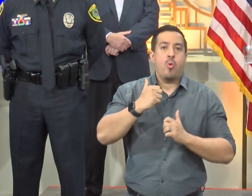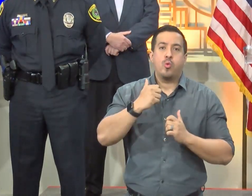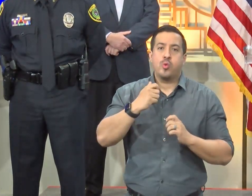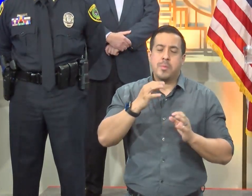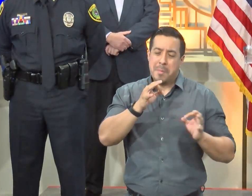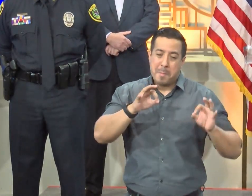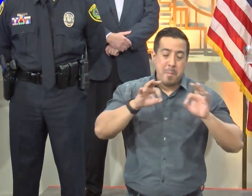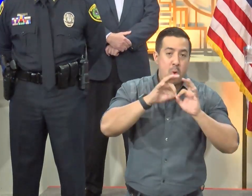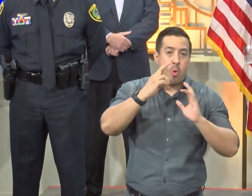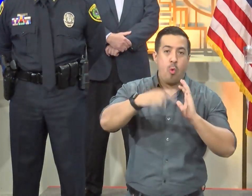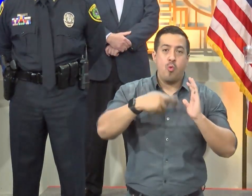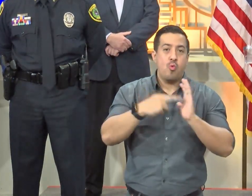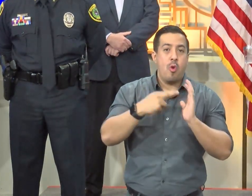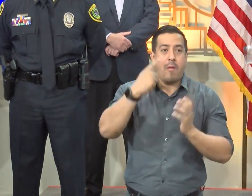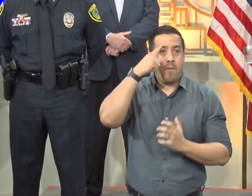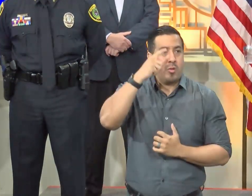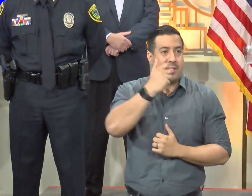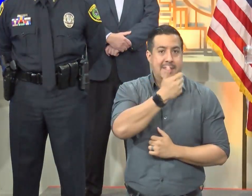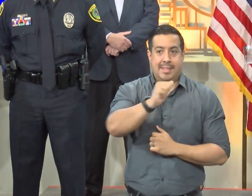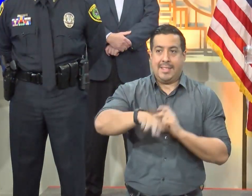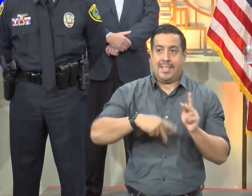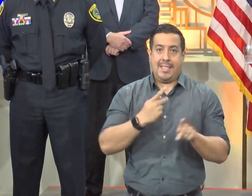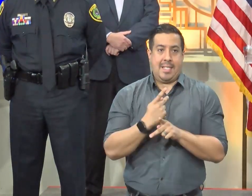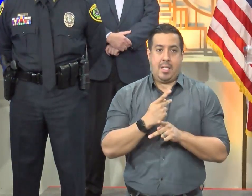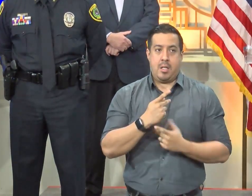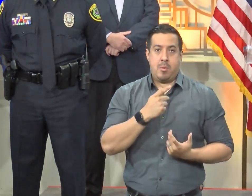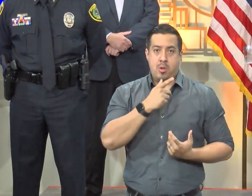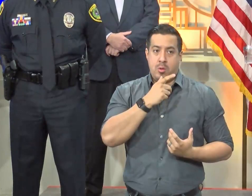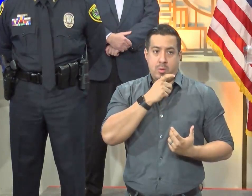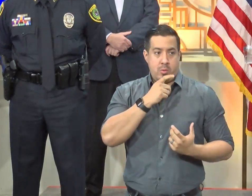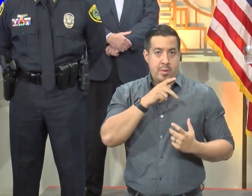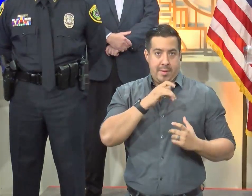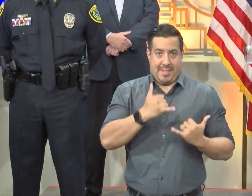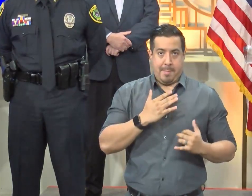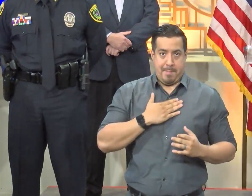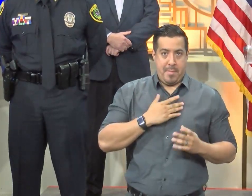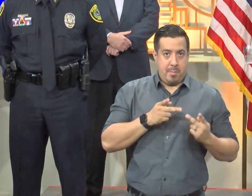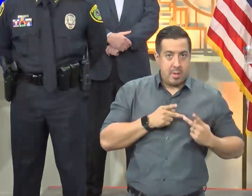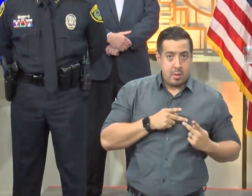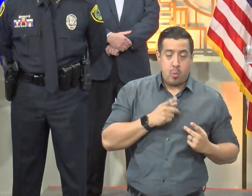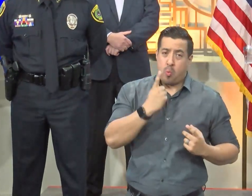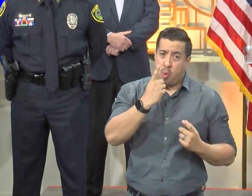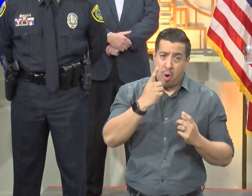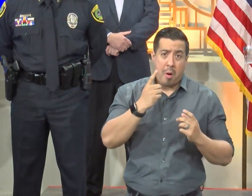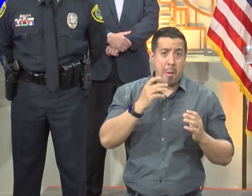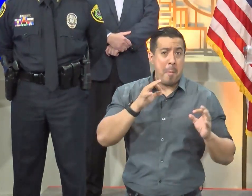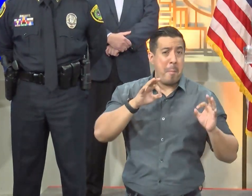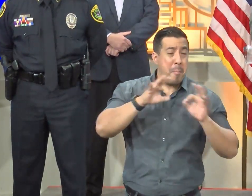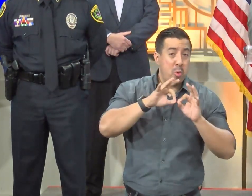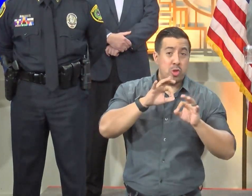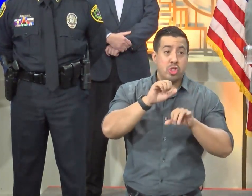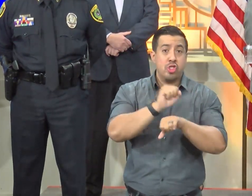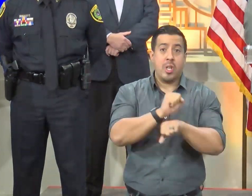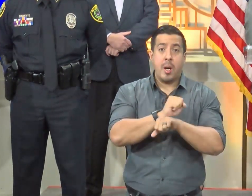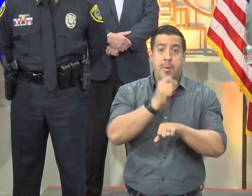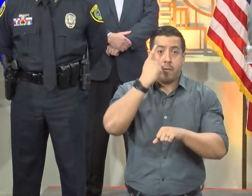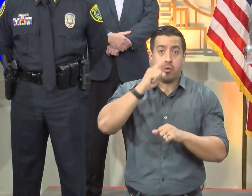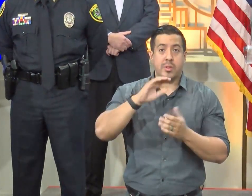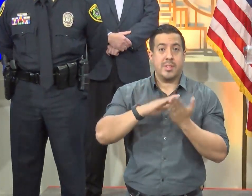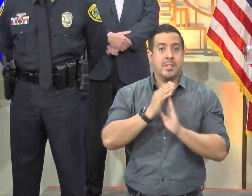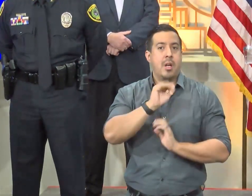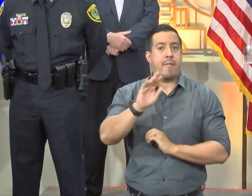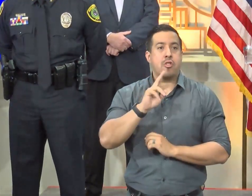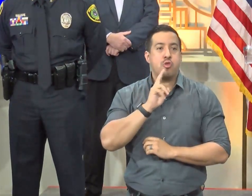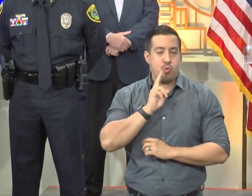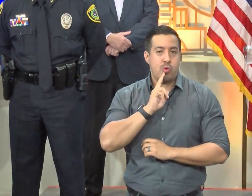roles of any administration and one of the most important and visible jobs in the city of